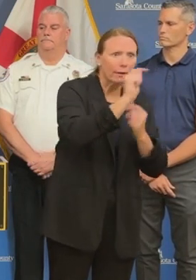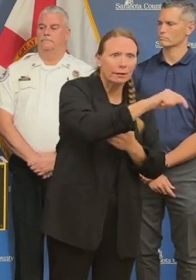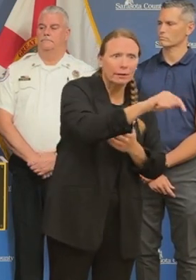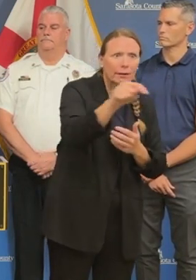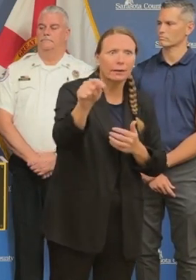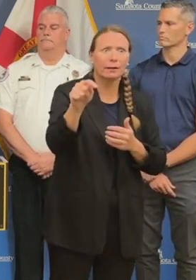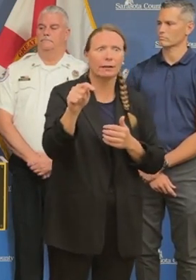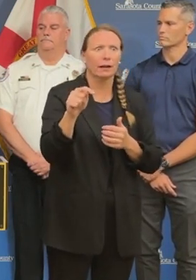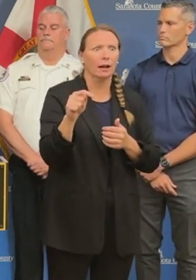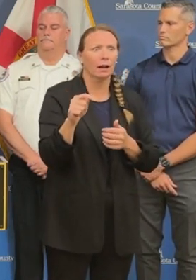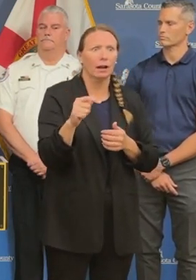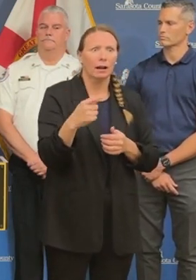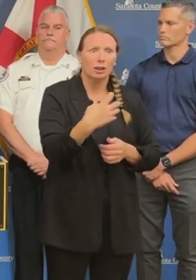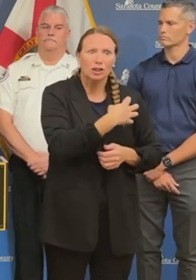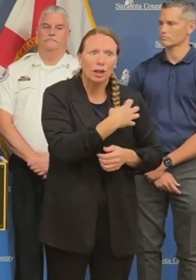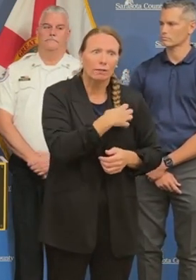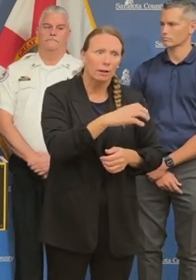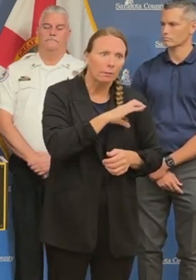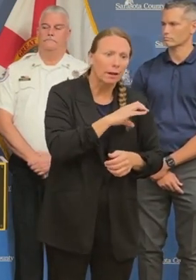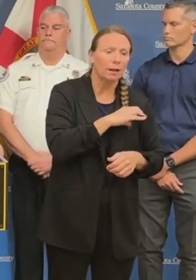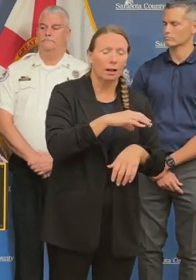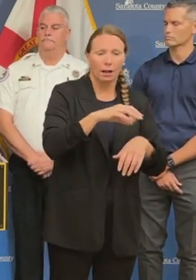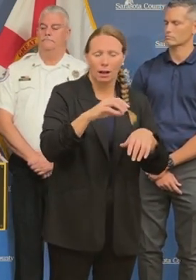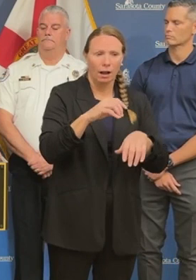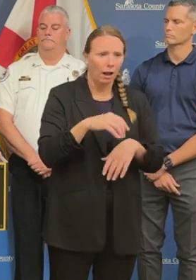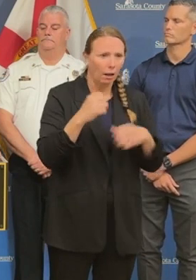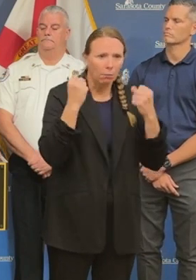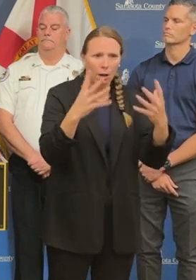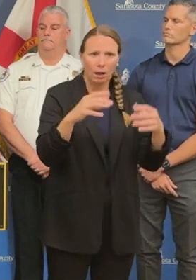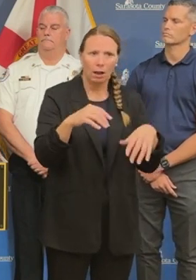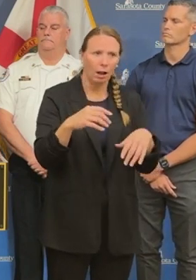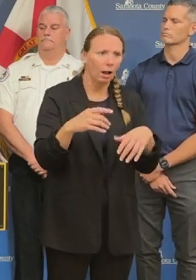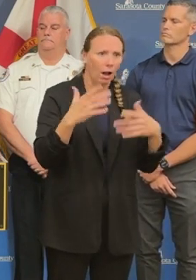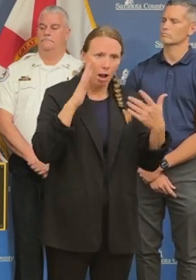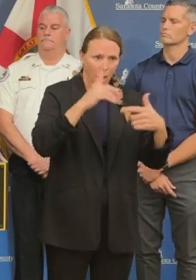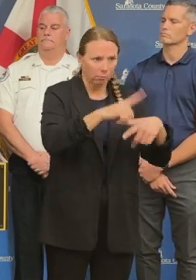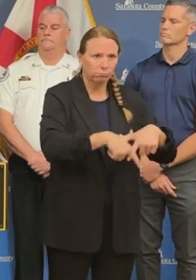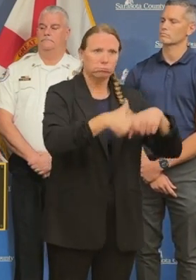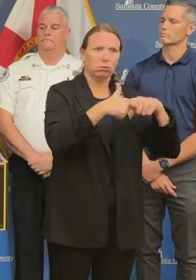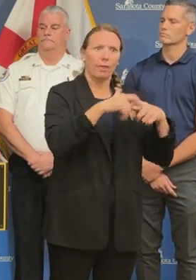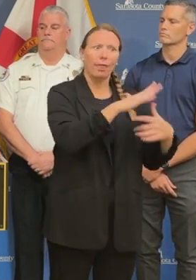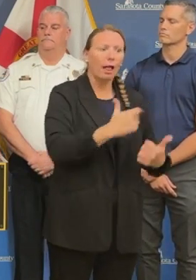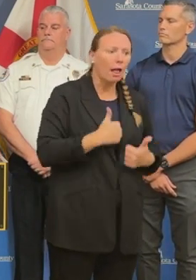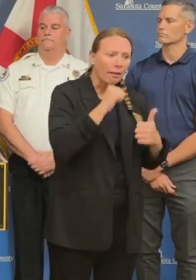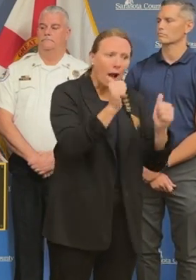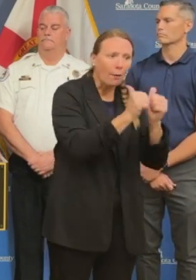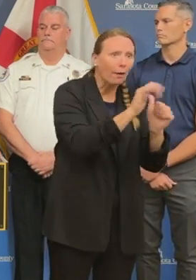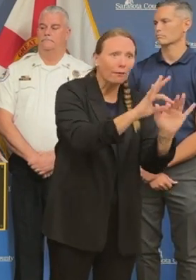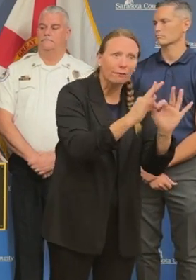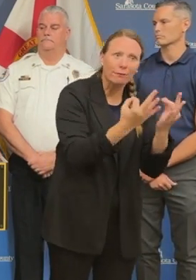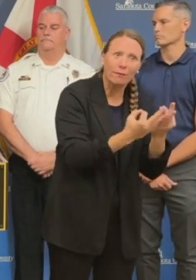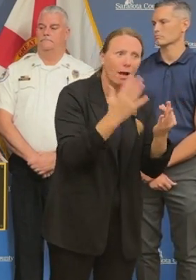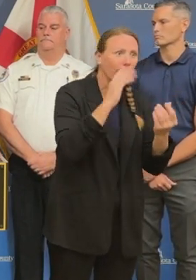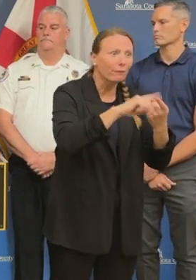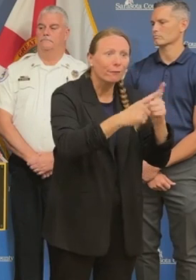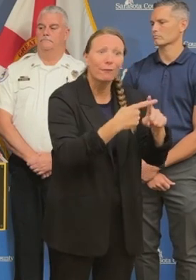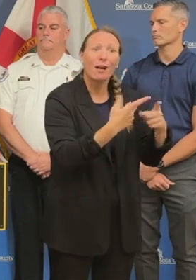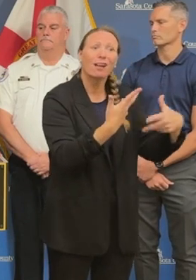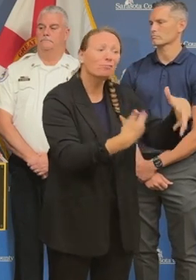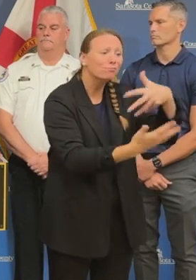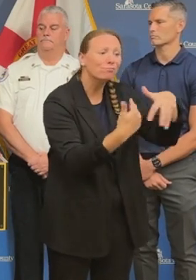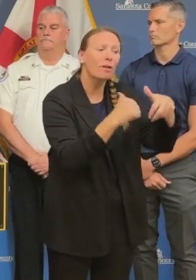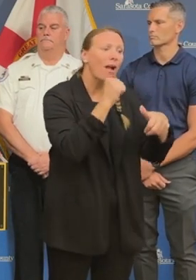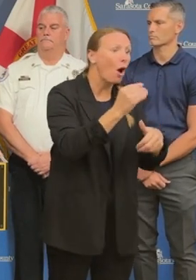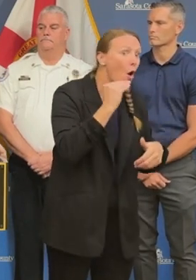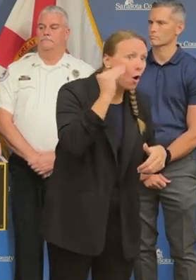their personal lives, from their family, and for their loved ones to do whatever it takes to bring relevant, timely information to the